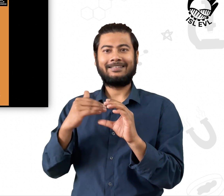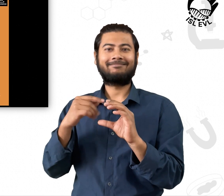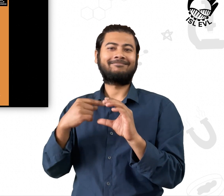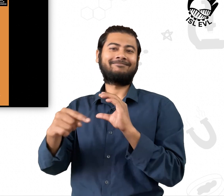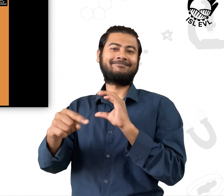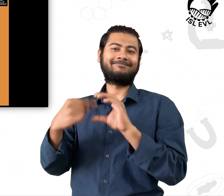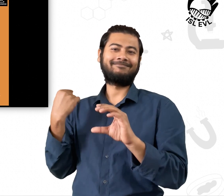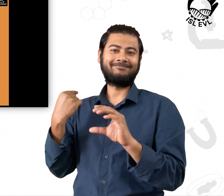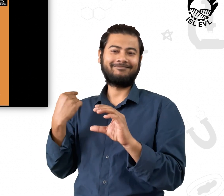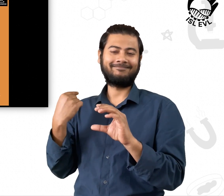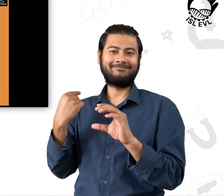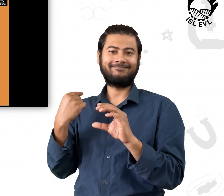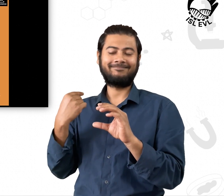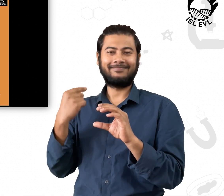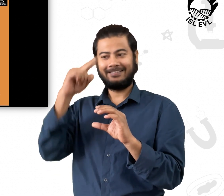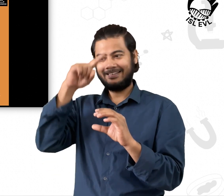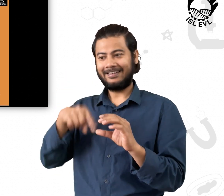explore, shoot them away to